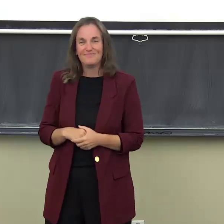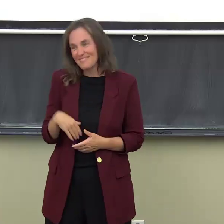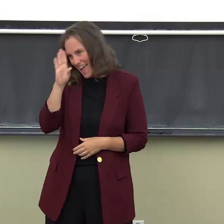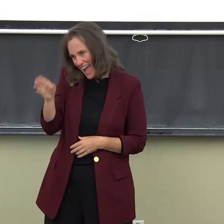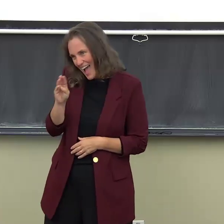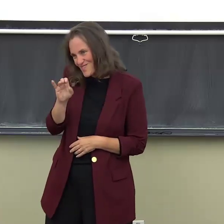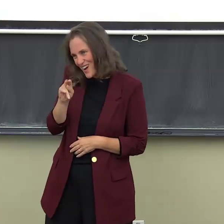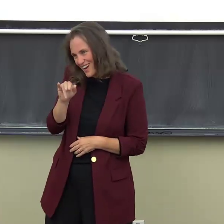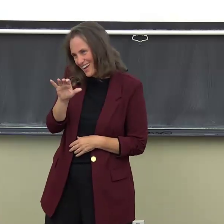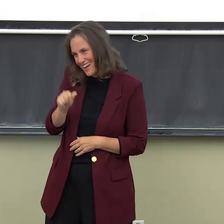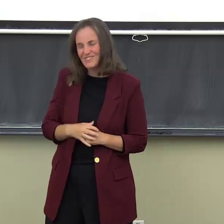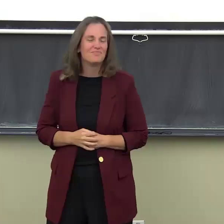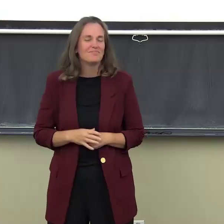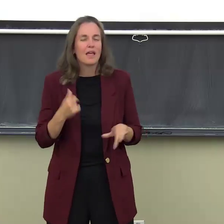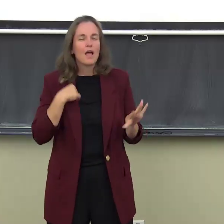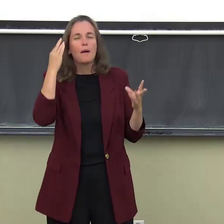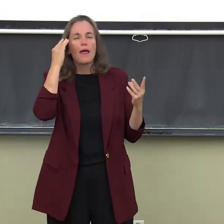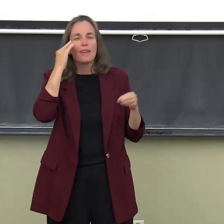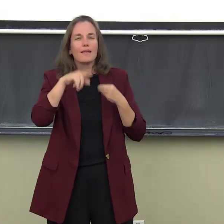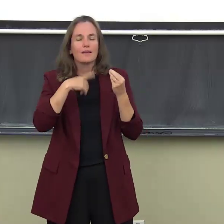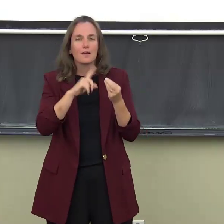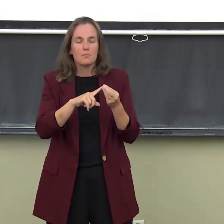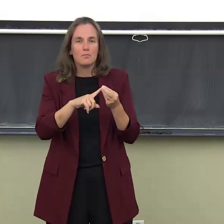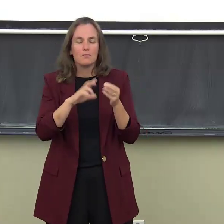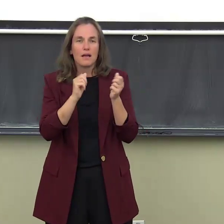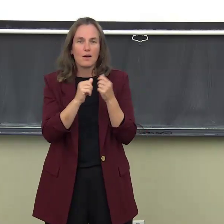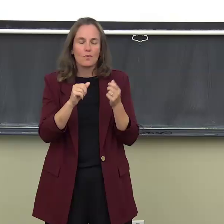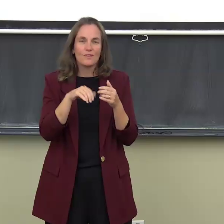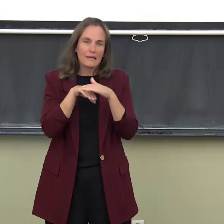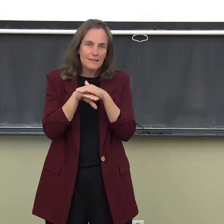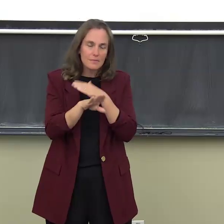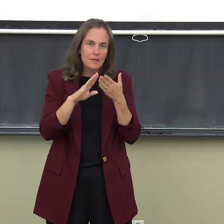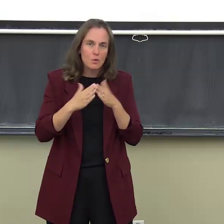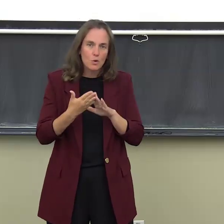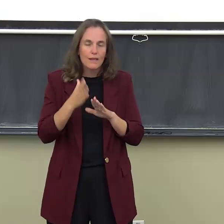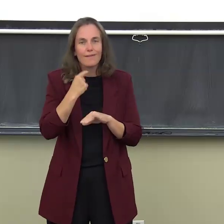Monica. I'm just thinking about accessibility and trainings, and